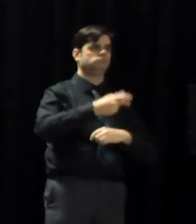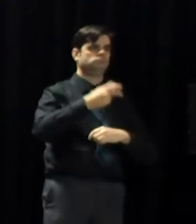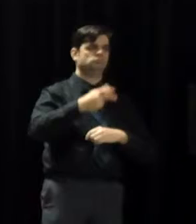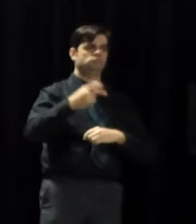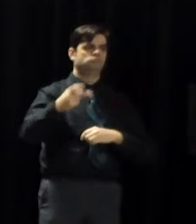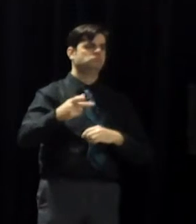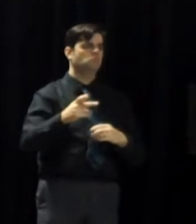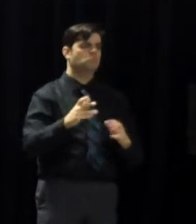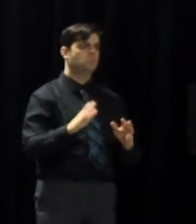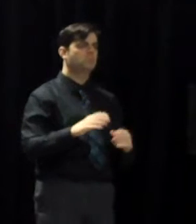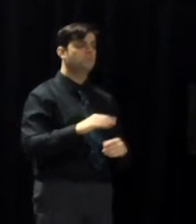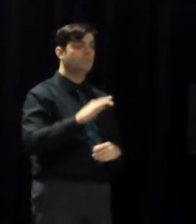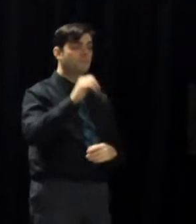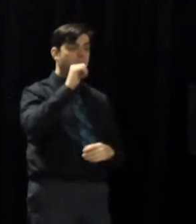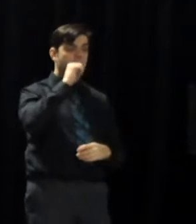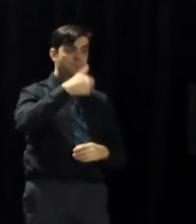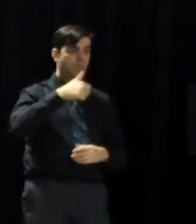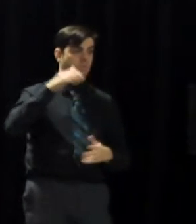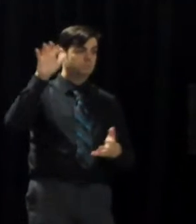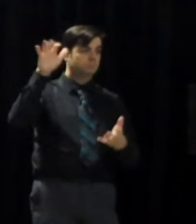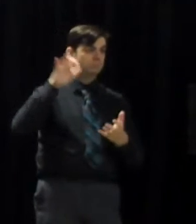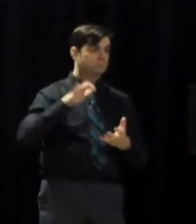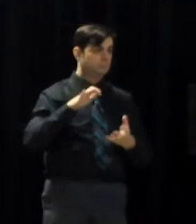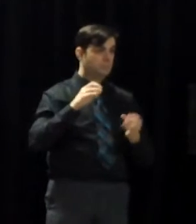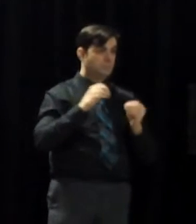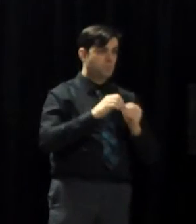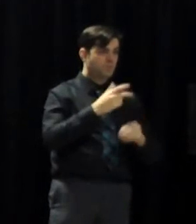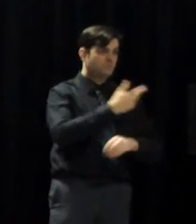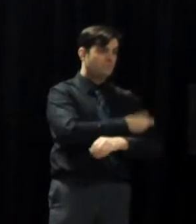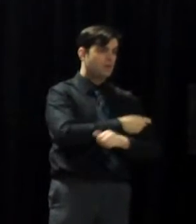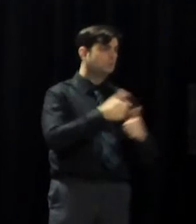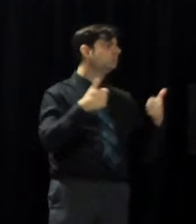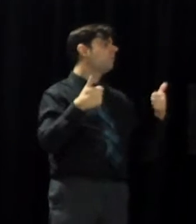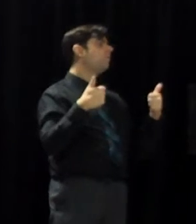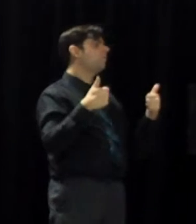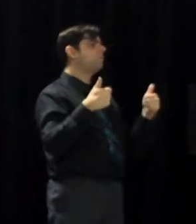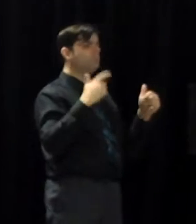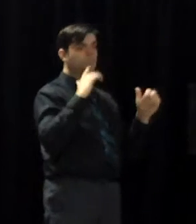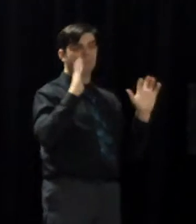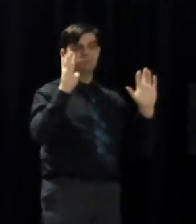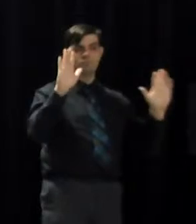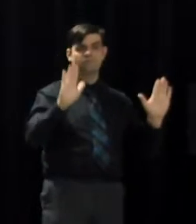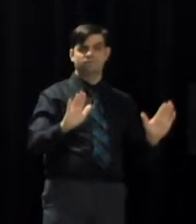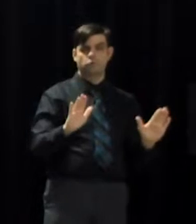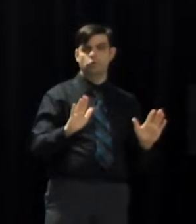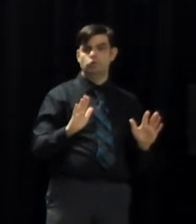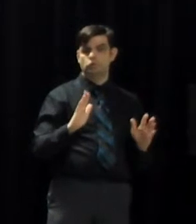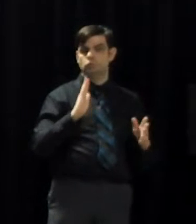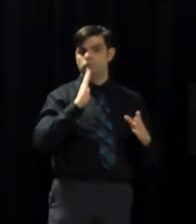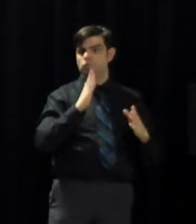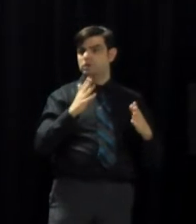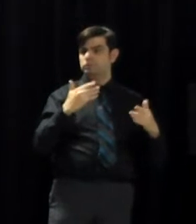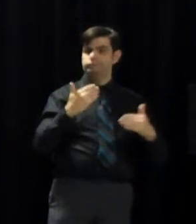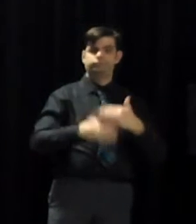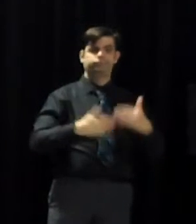very good news. We'll make things work. I have just two follow-ups with the transitional homes. Is there any reason to expect a